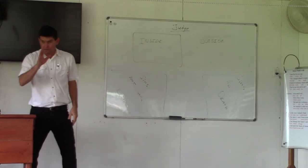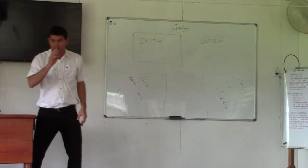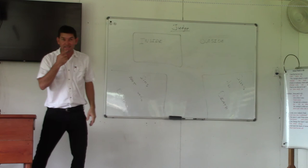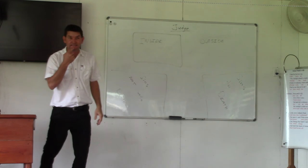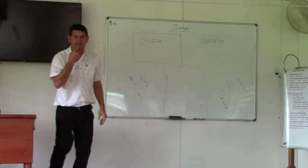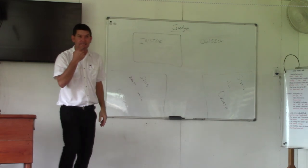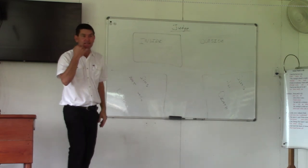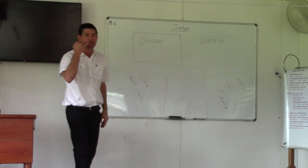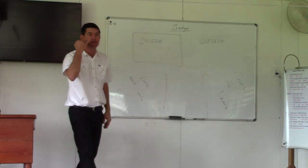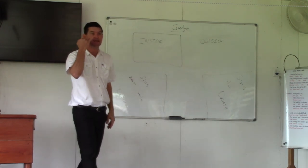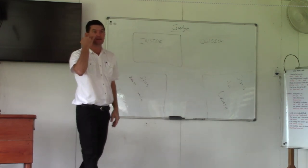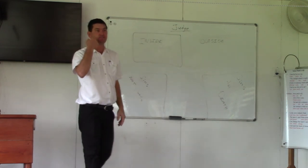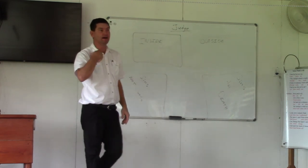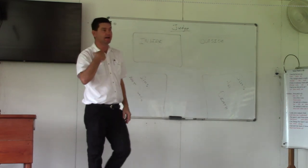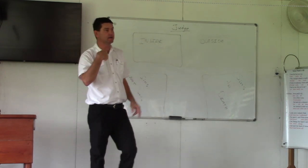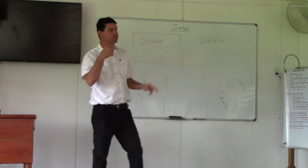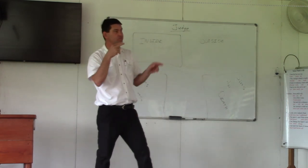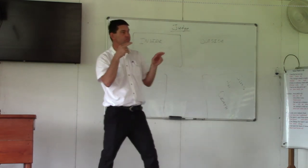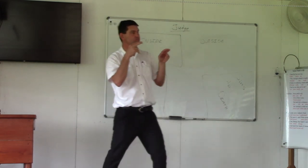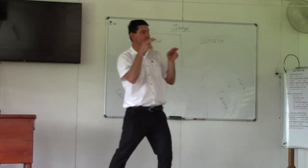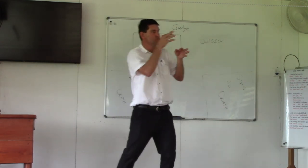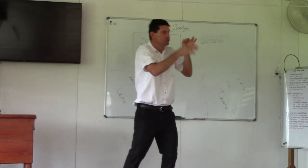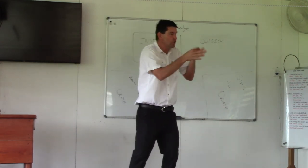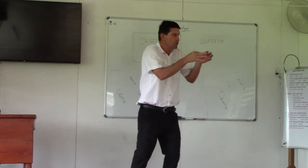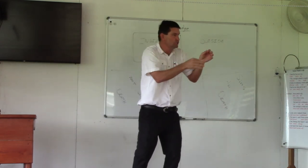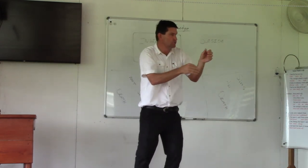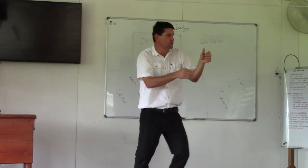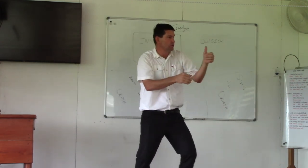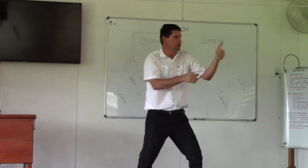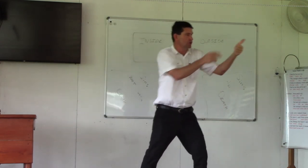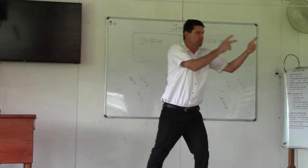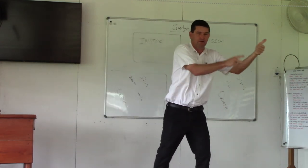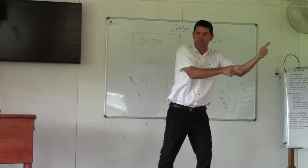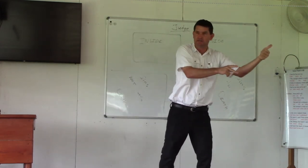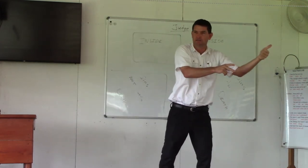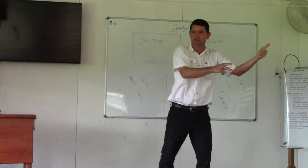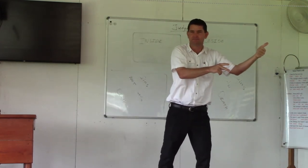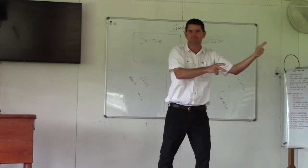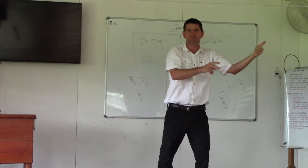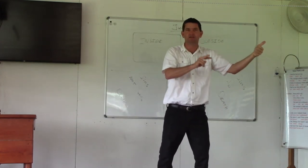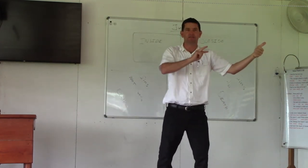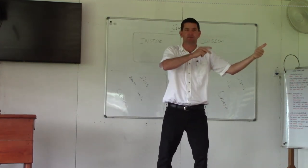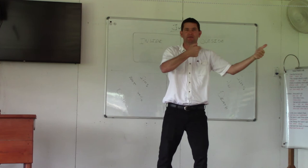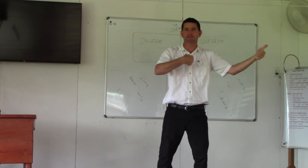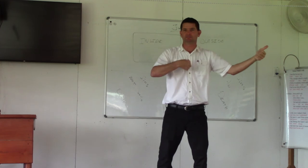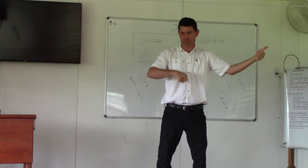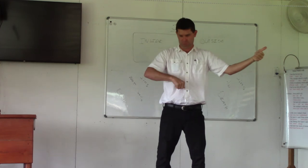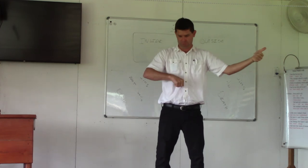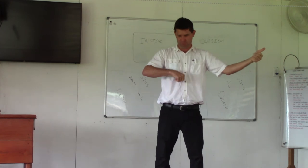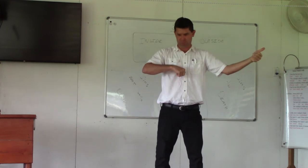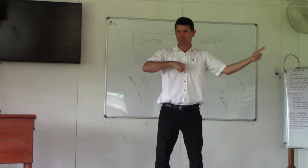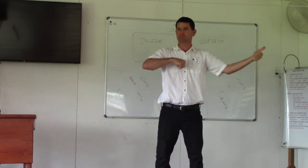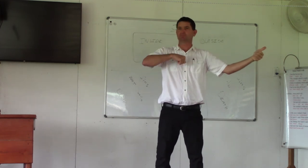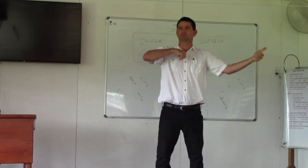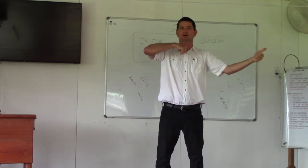God says, if I judge another person, it means I'm